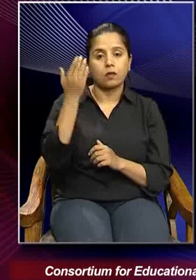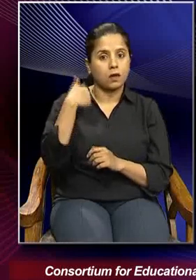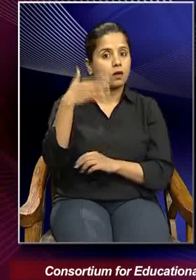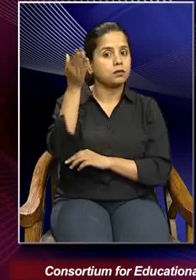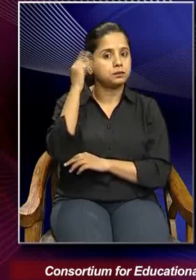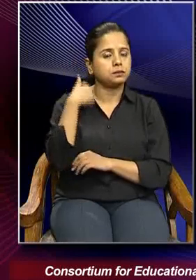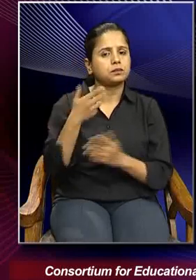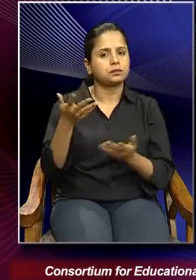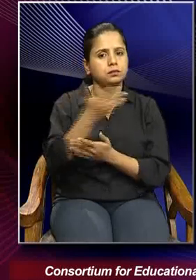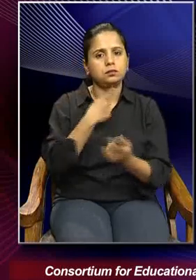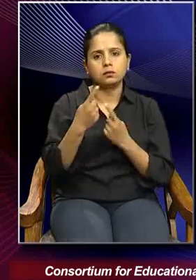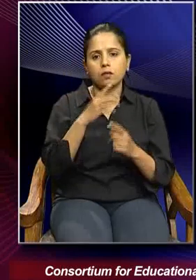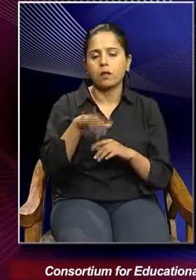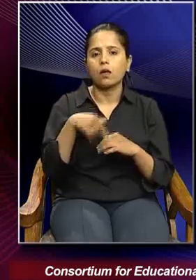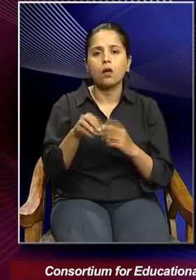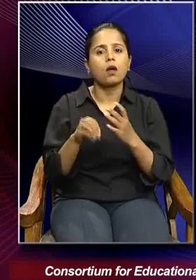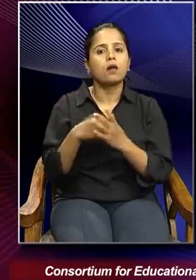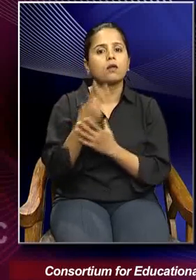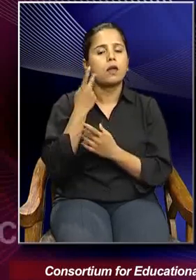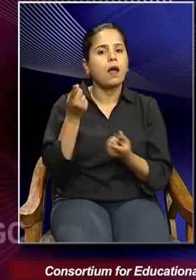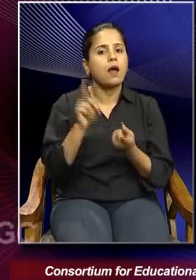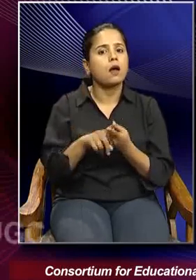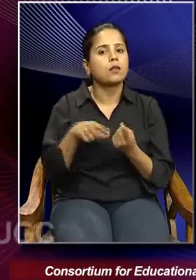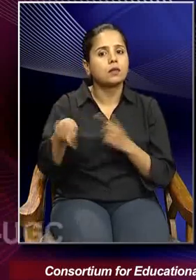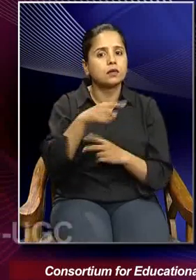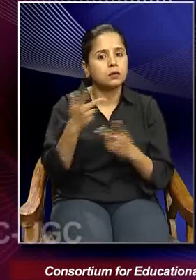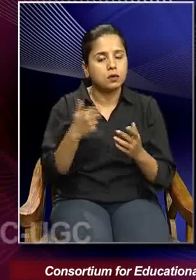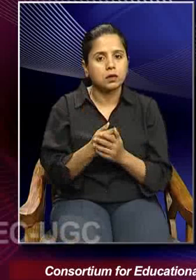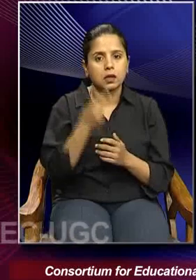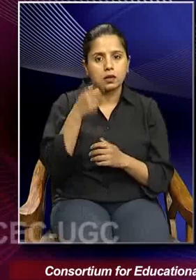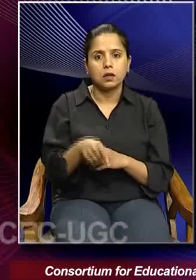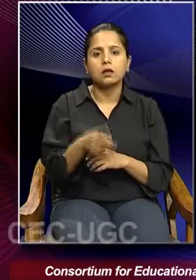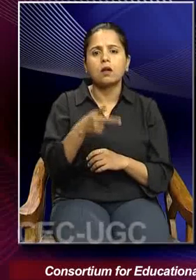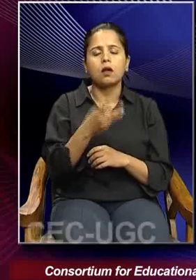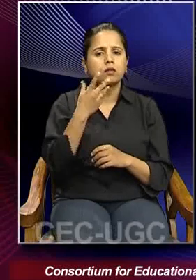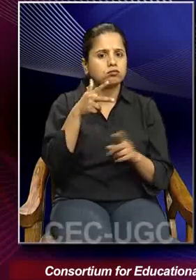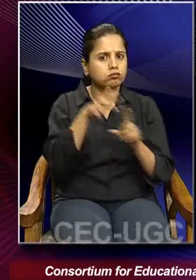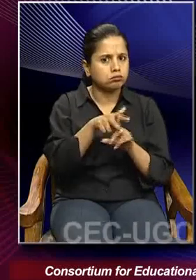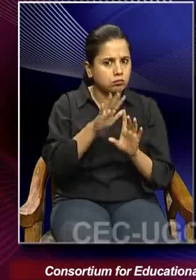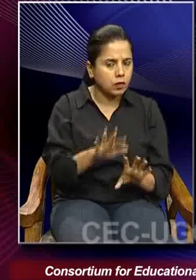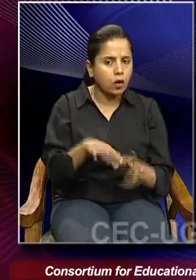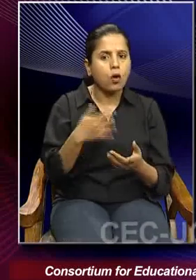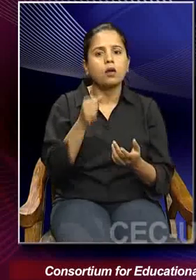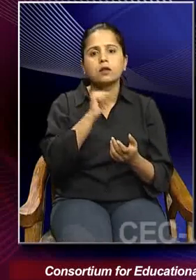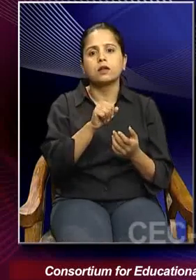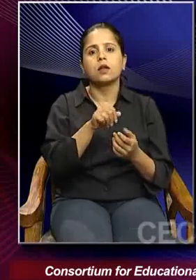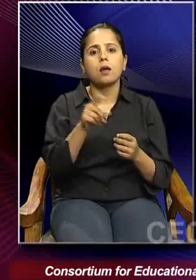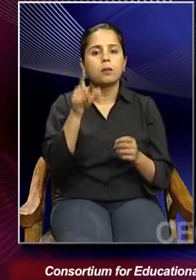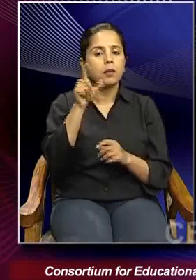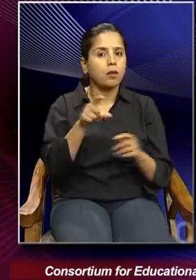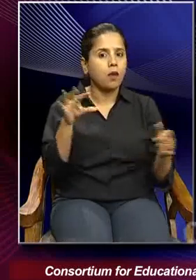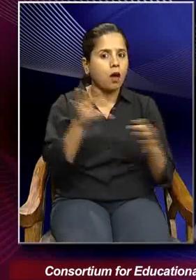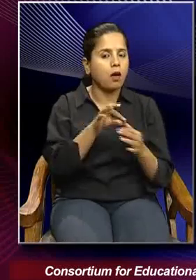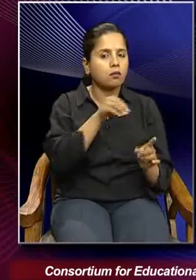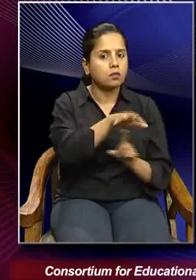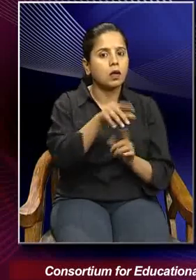we discussed that how does evolution take place when there is a disturbance, or you can say a vibration which Rajas